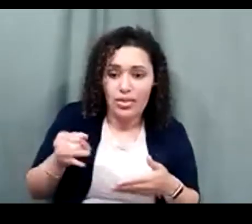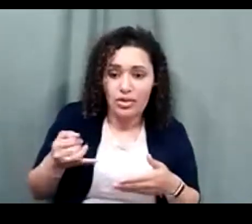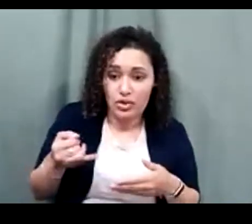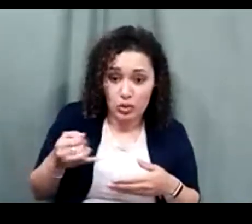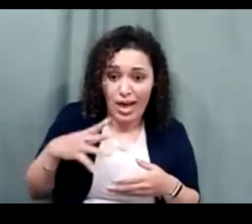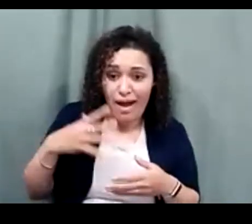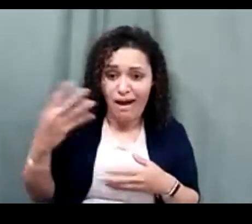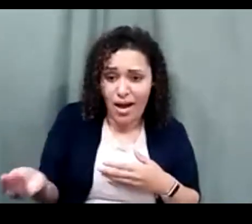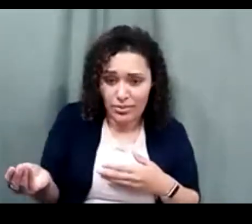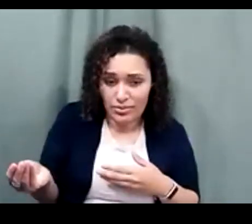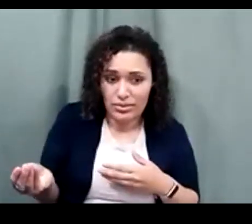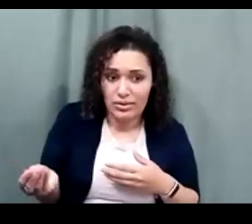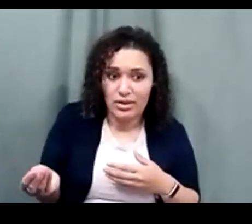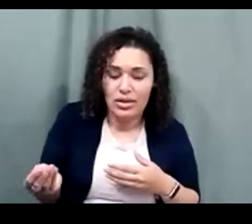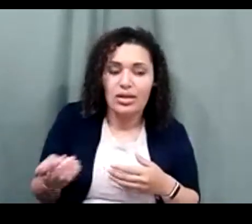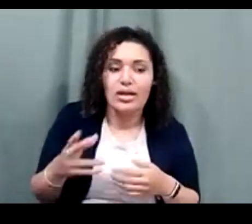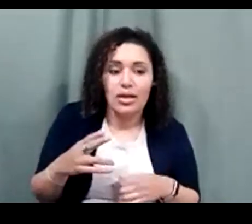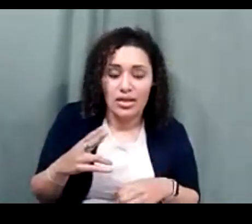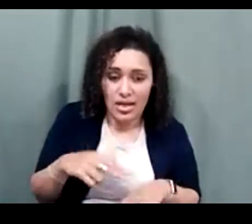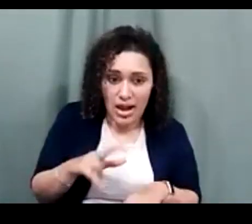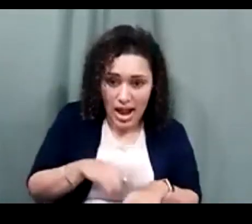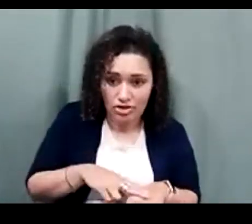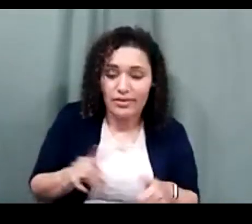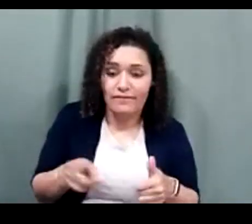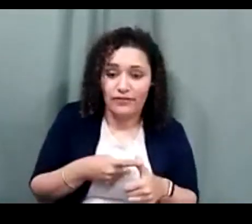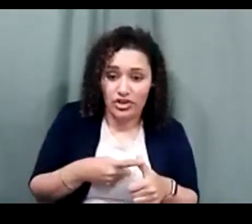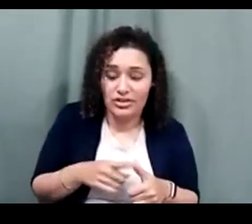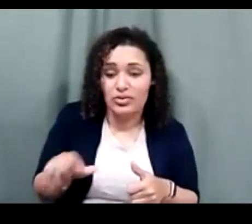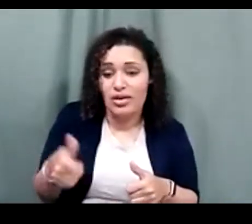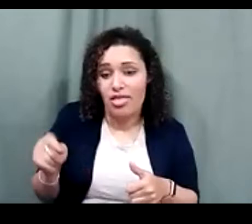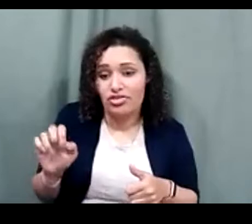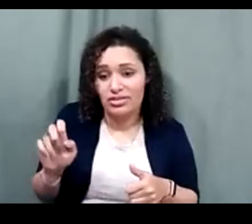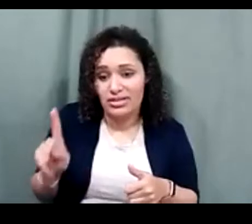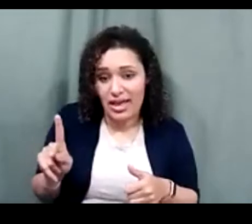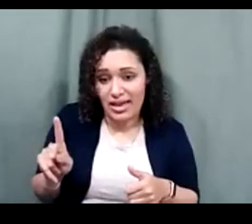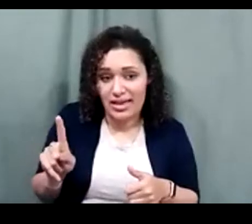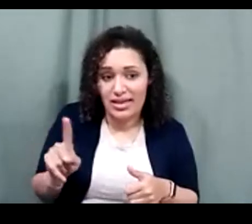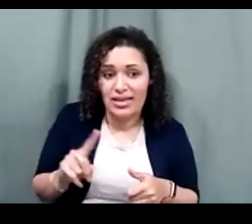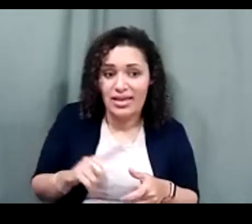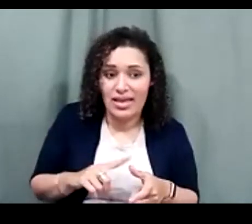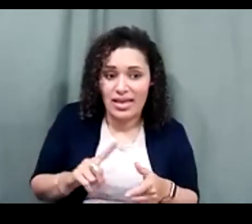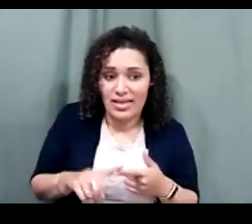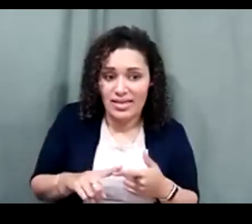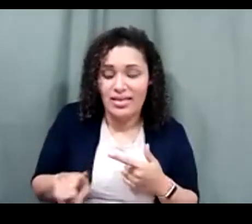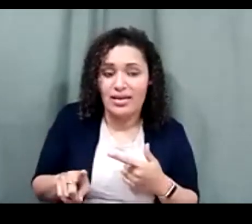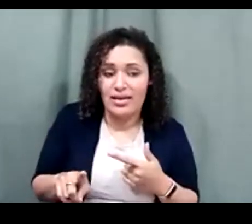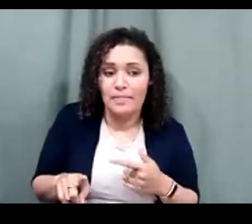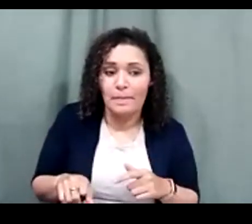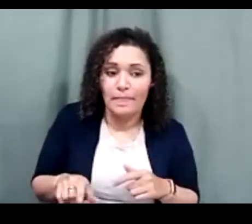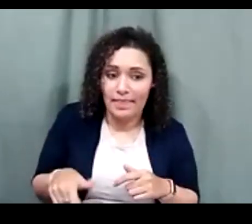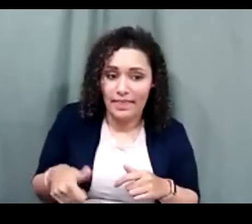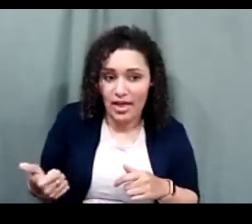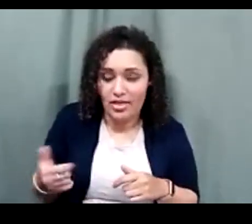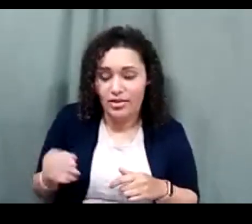And as much as can come out on its own is put first into another tank to kind of settle the big lazy stuff out of it, and then goes into